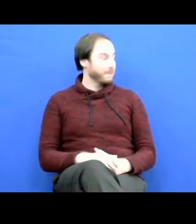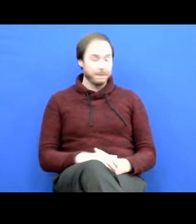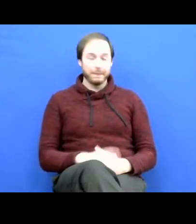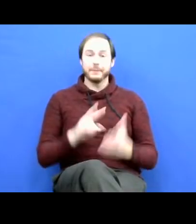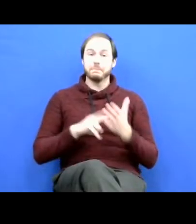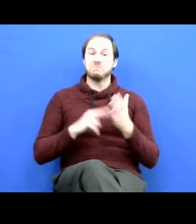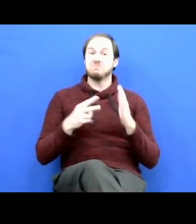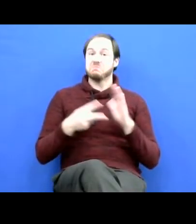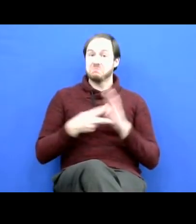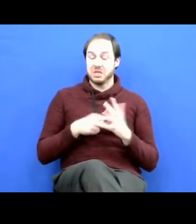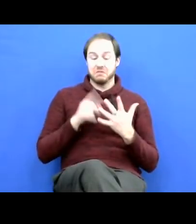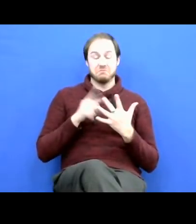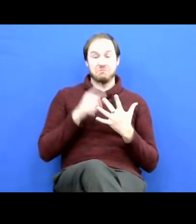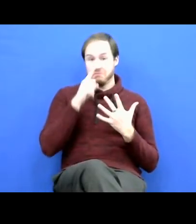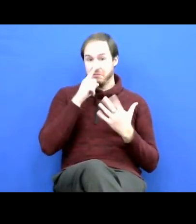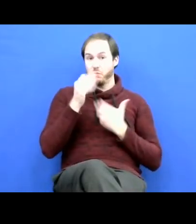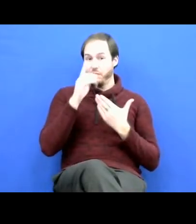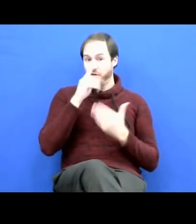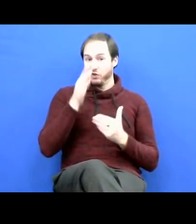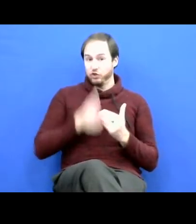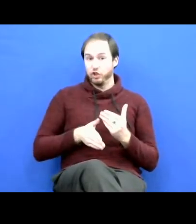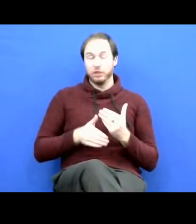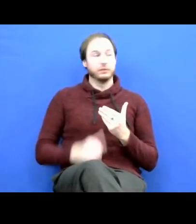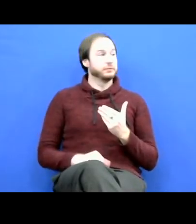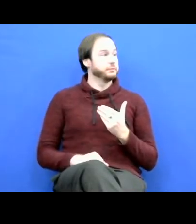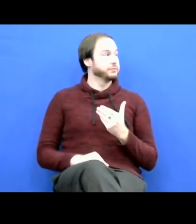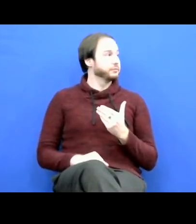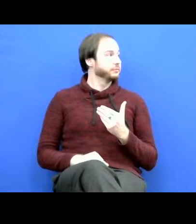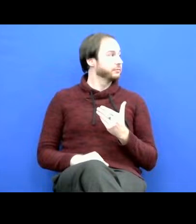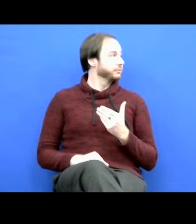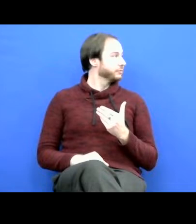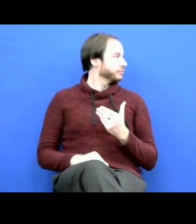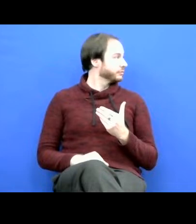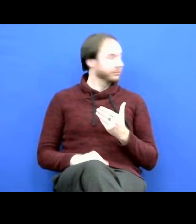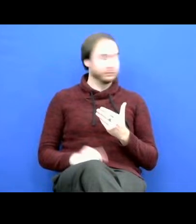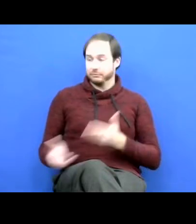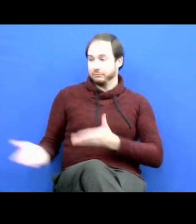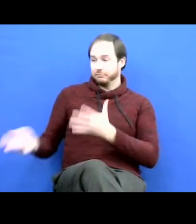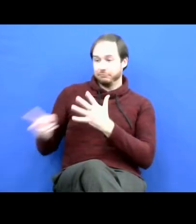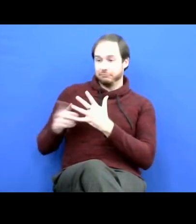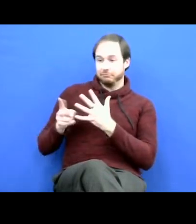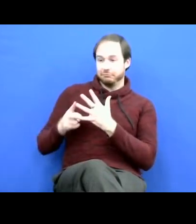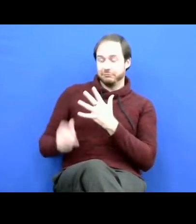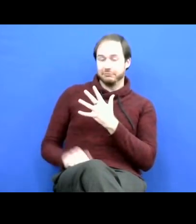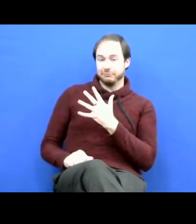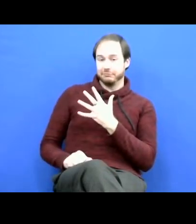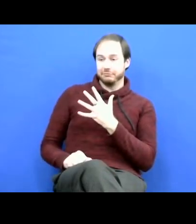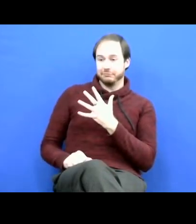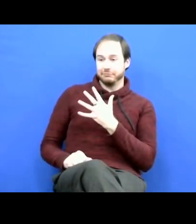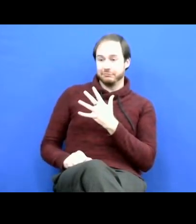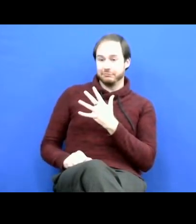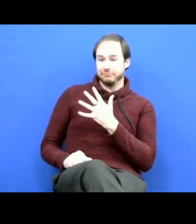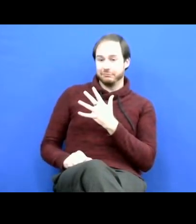So with that, can I get a motion to adjourn? You guys want to do honors? Yeah.